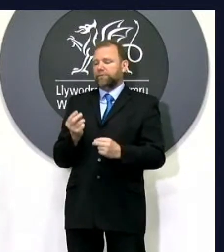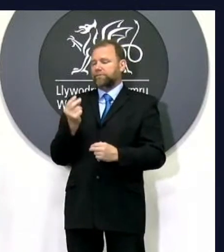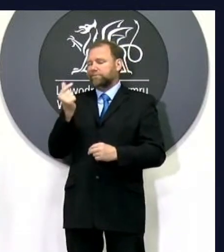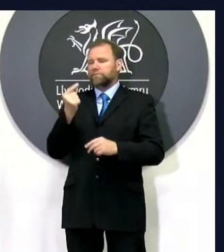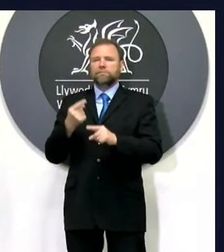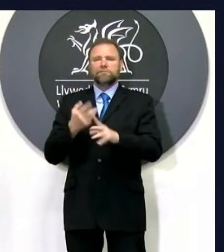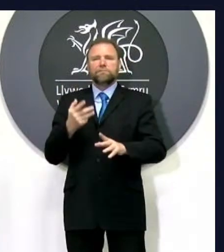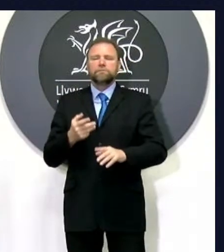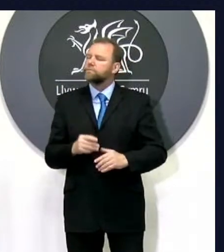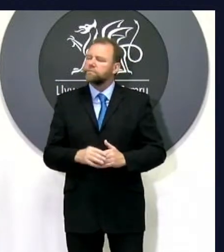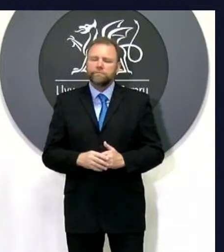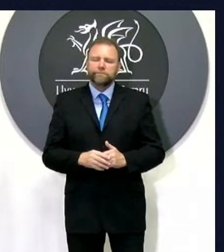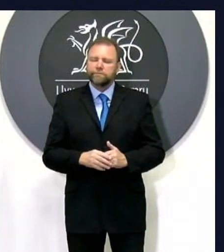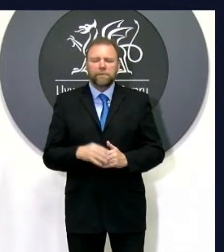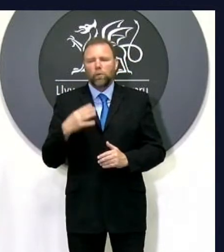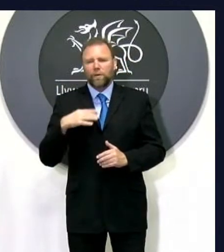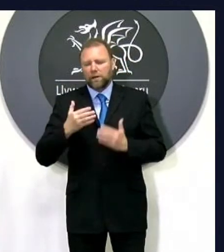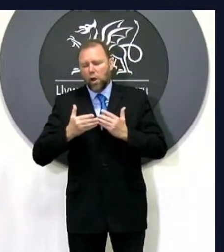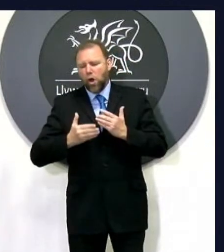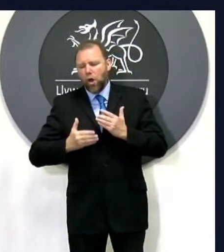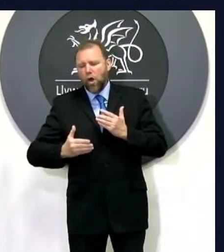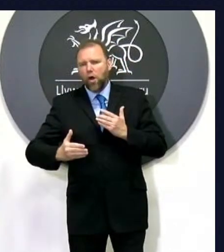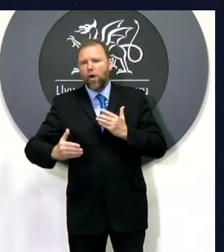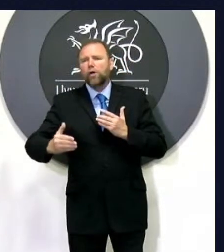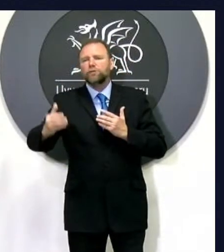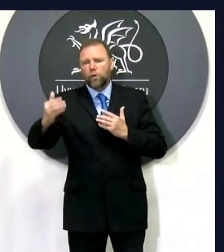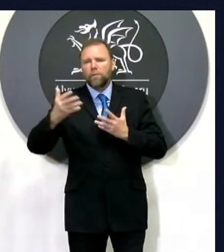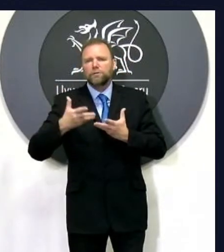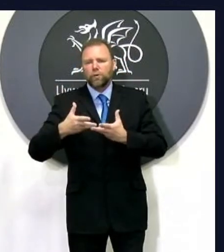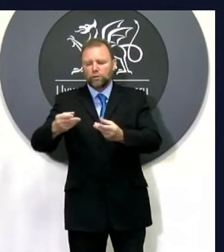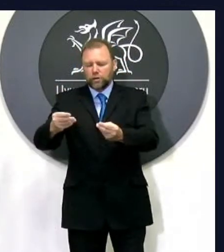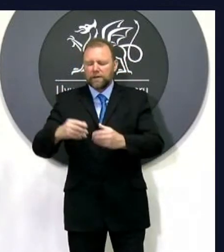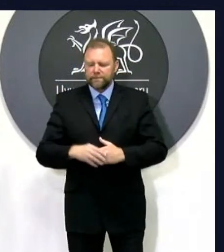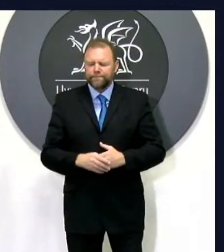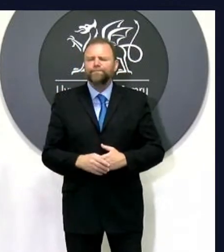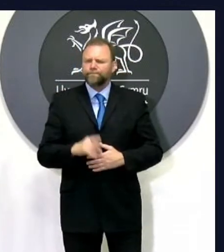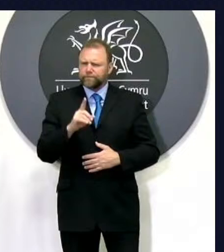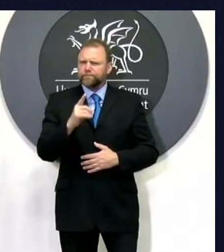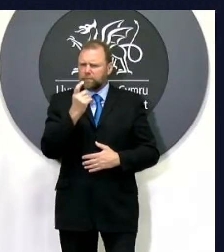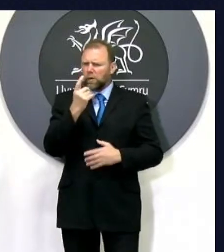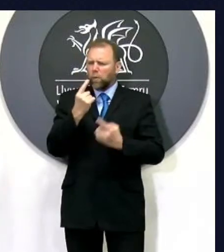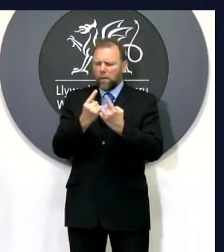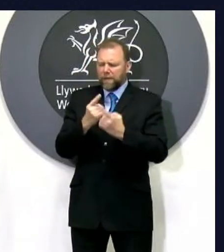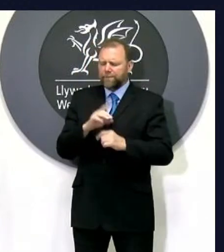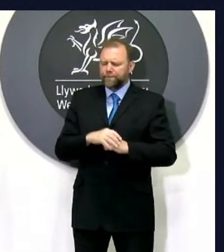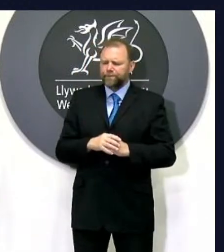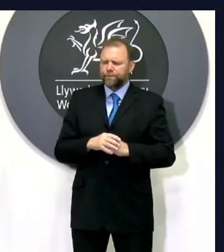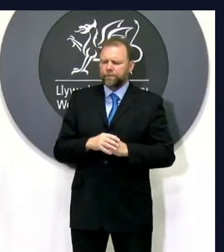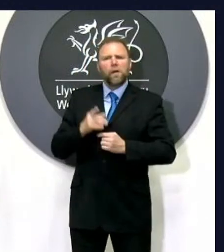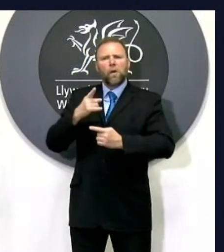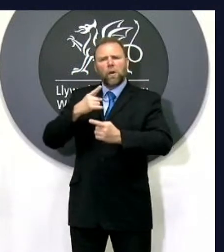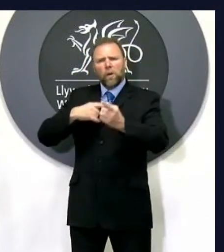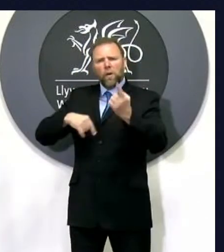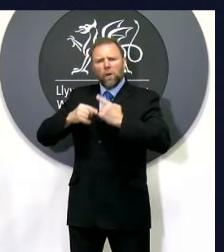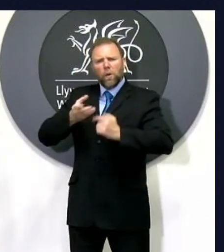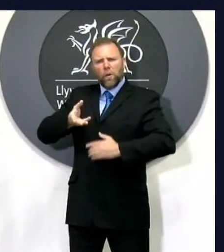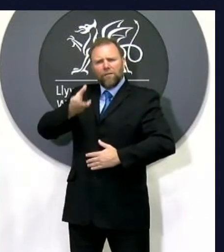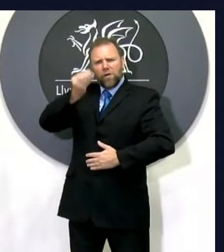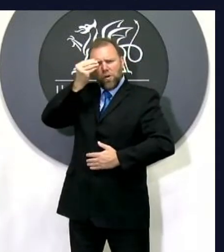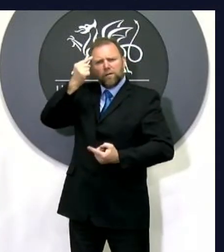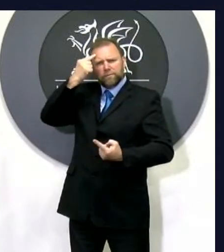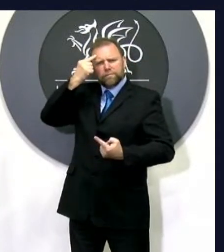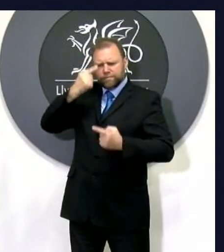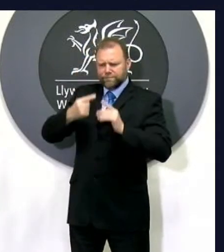long-term solution. But there's one other dimension to this, and it's this. We've learned some really important things in the NHS over the last